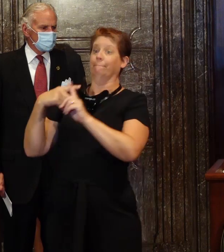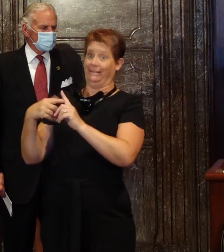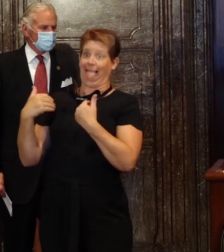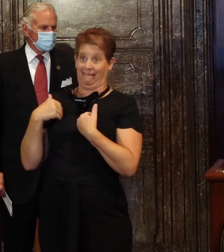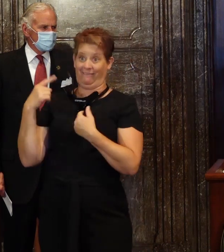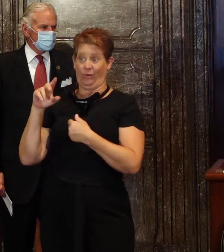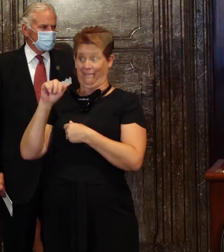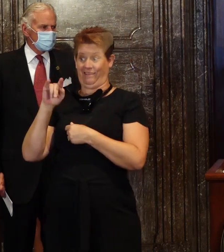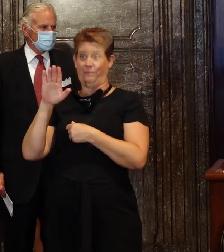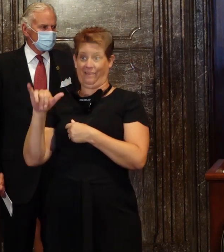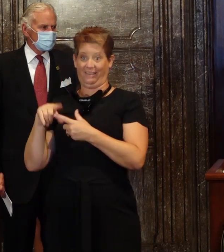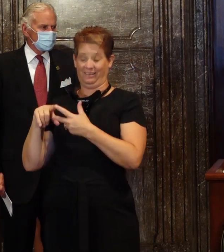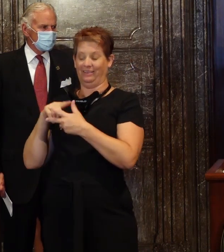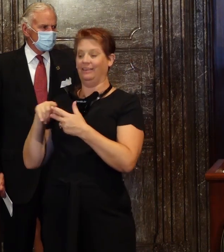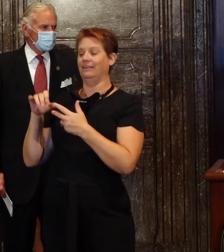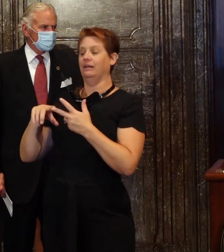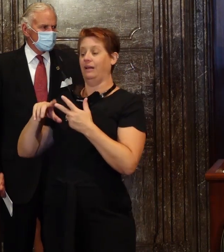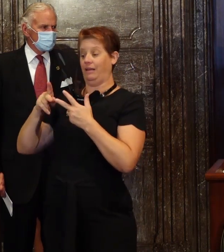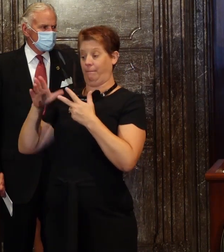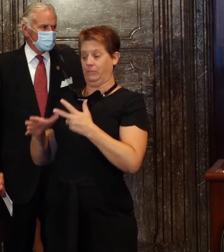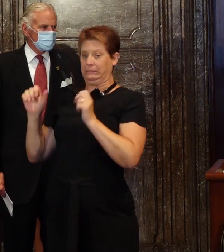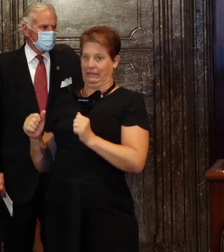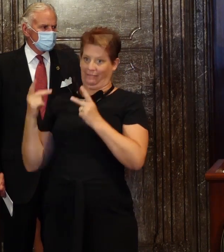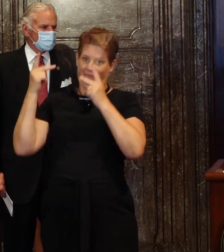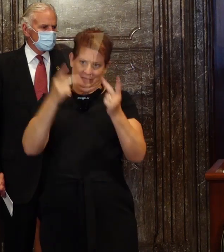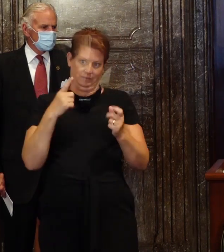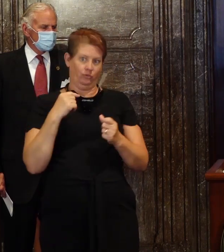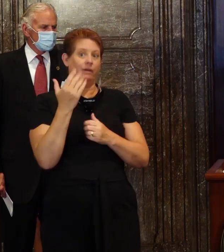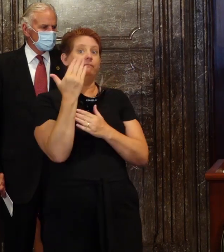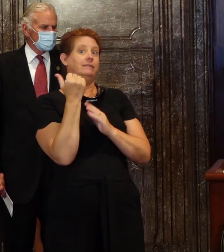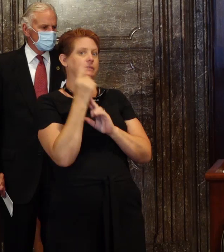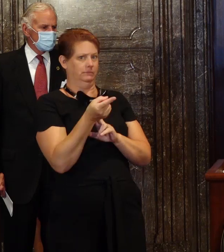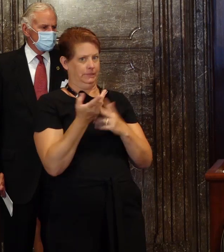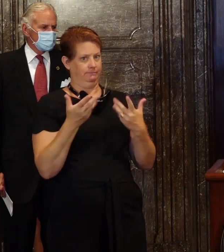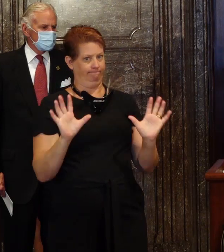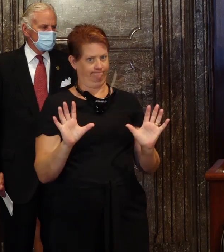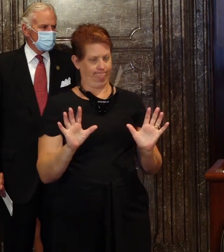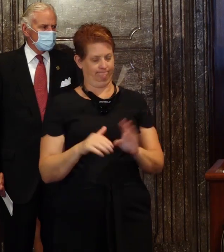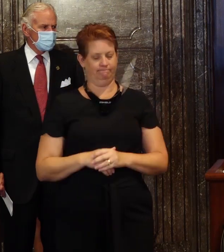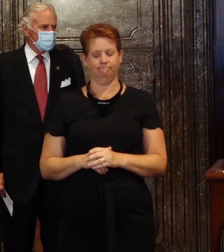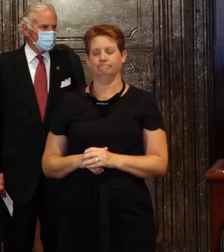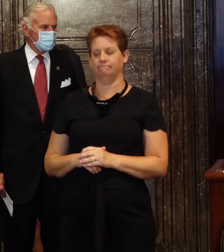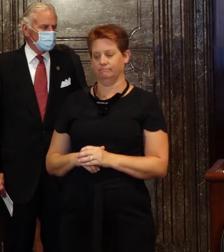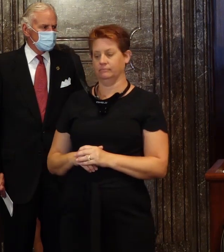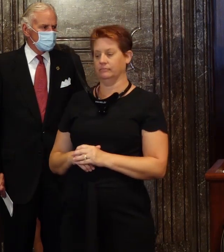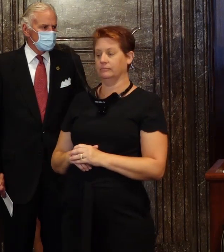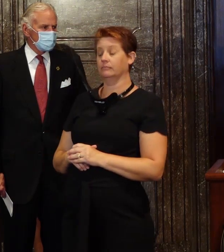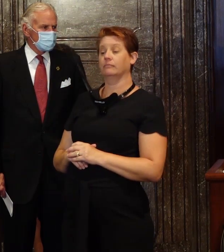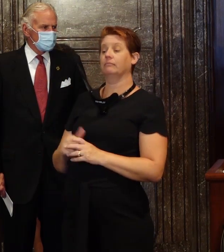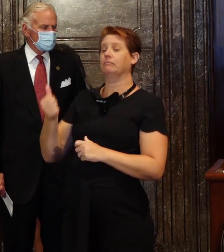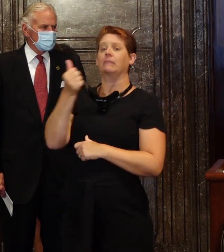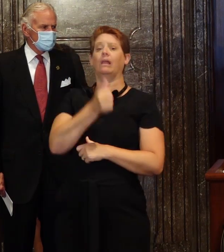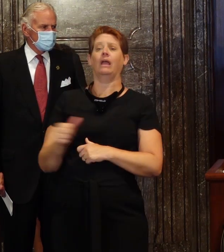test may be allowed to visit for a maximum of 15 minutes. All visitors, regardless of test